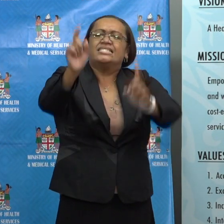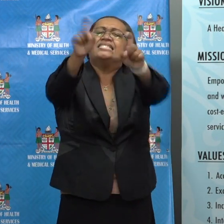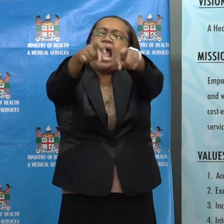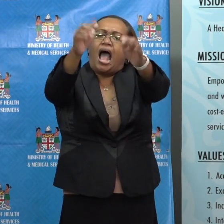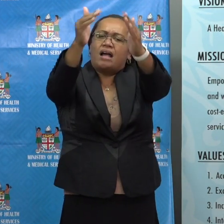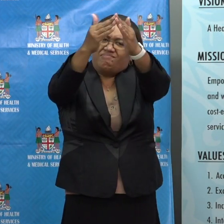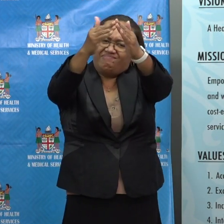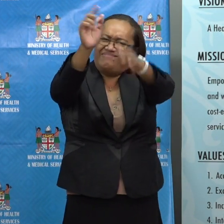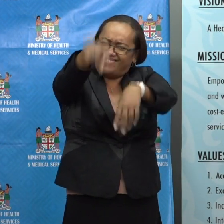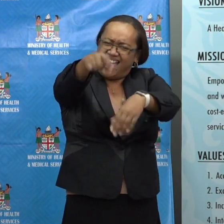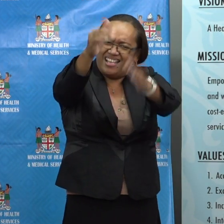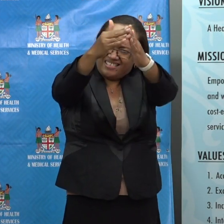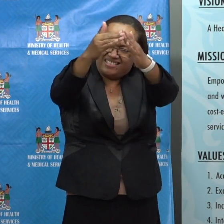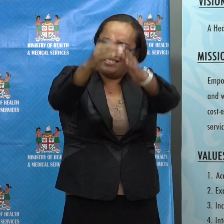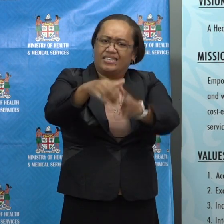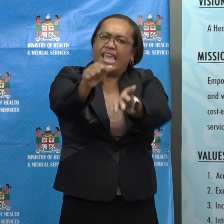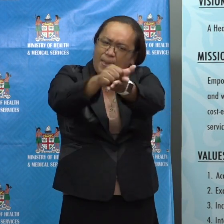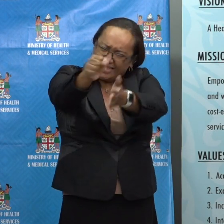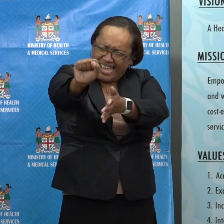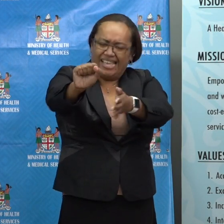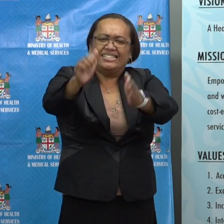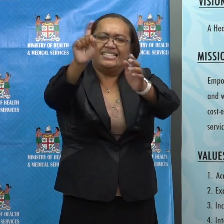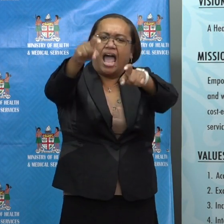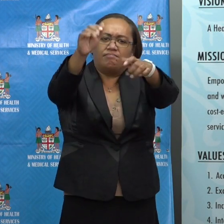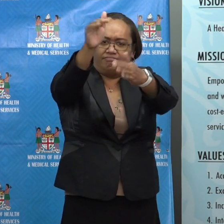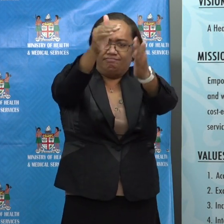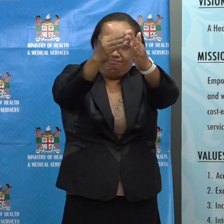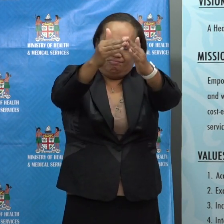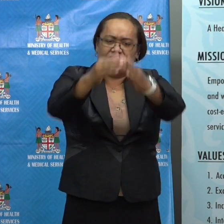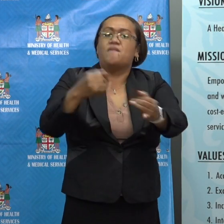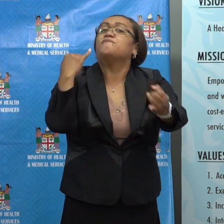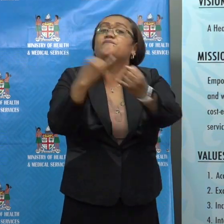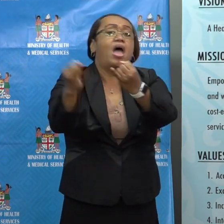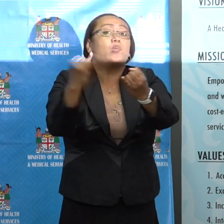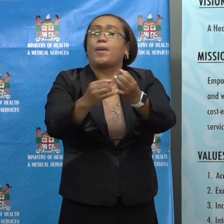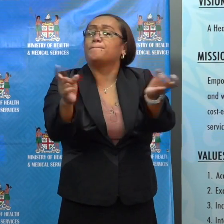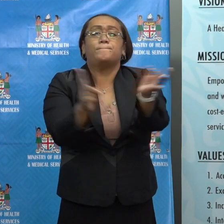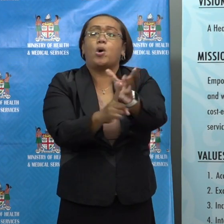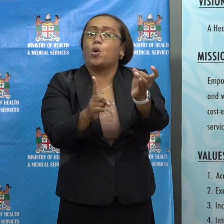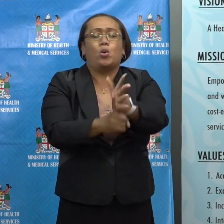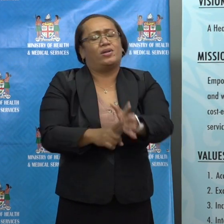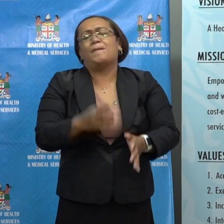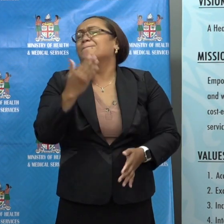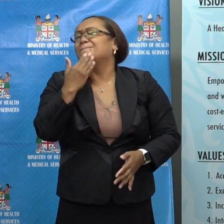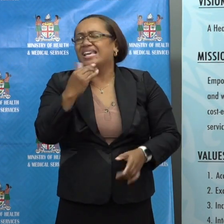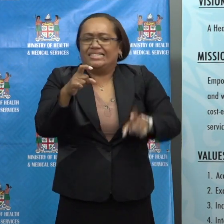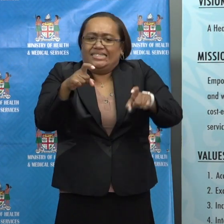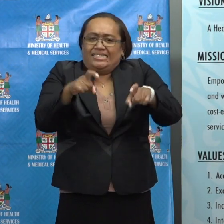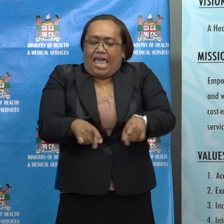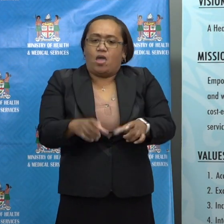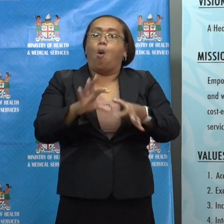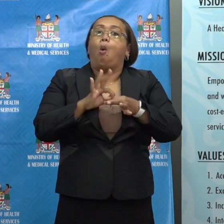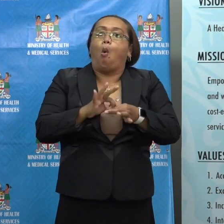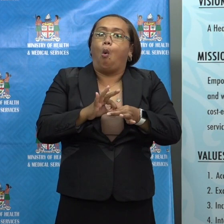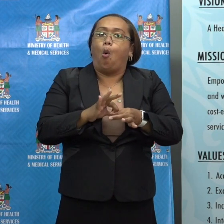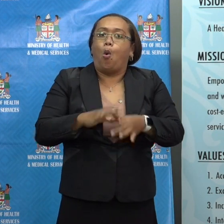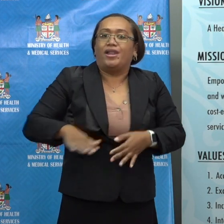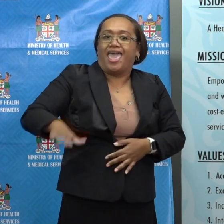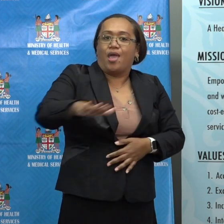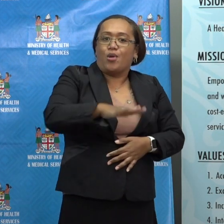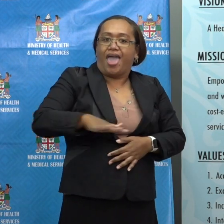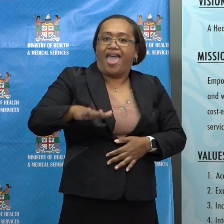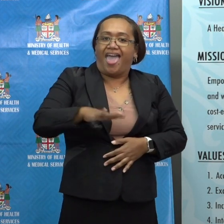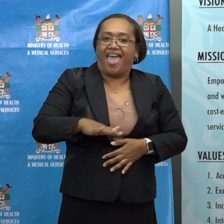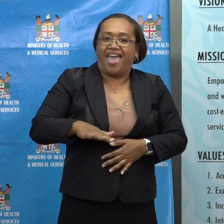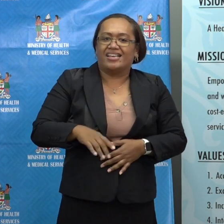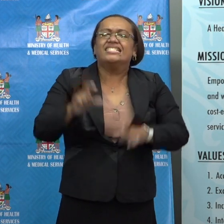die out. So that's another reason why it's very important that we just want everyone to stay within their zones, stay home as